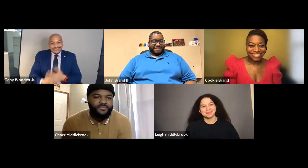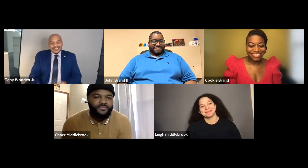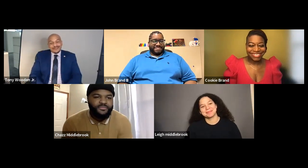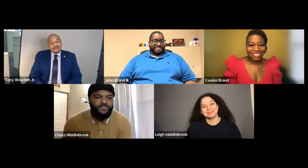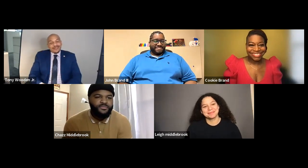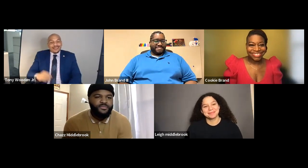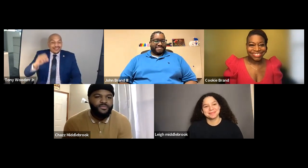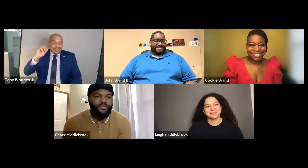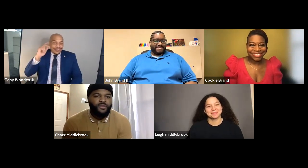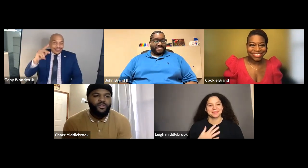All right.